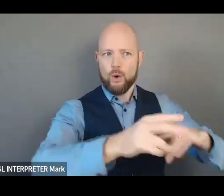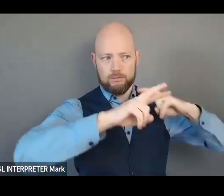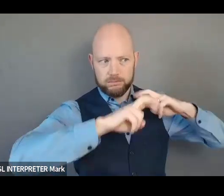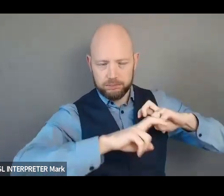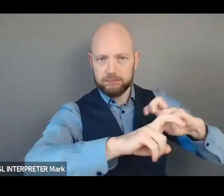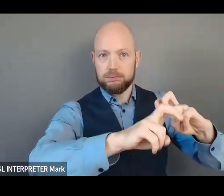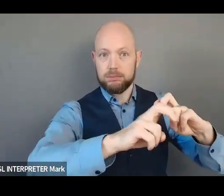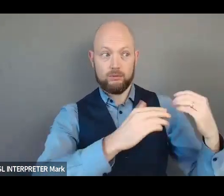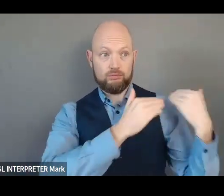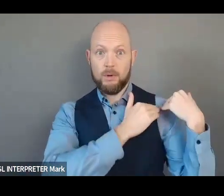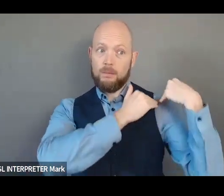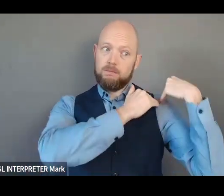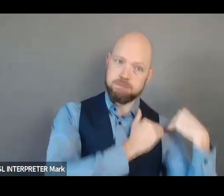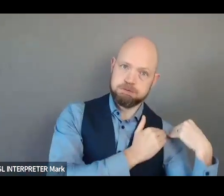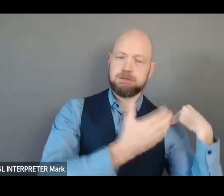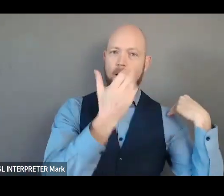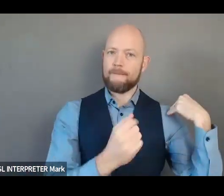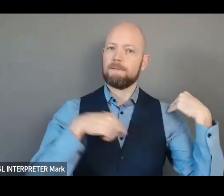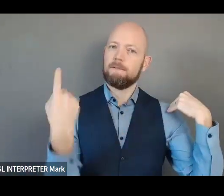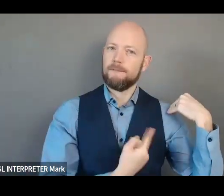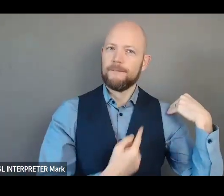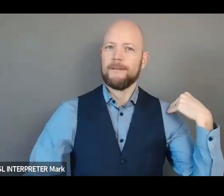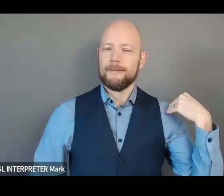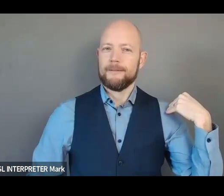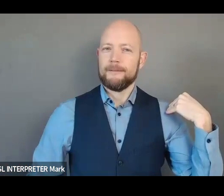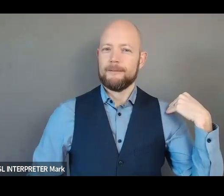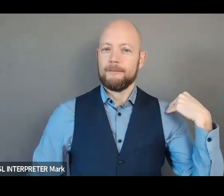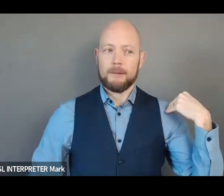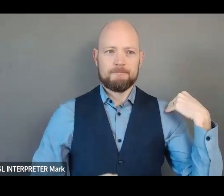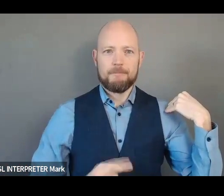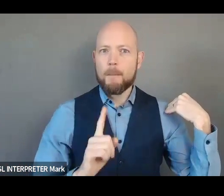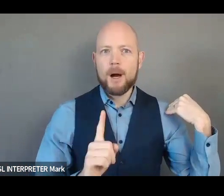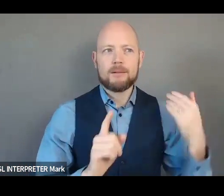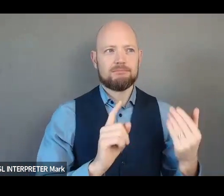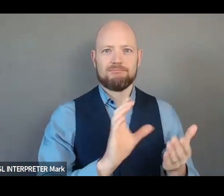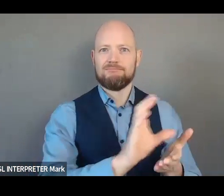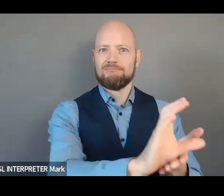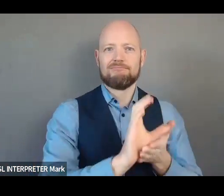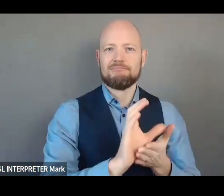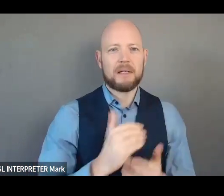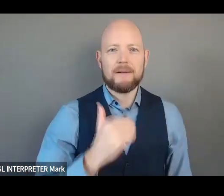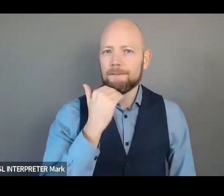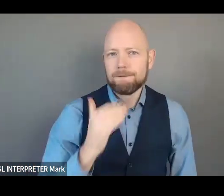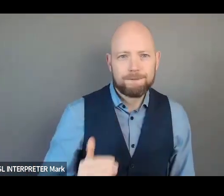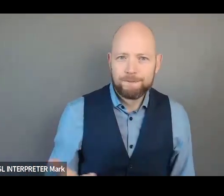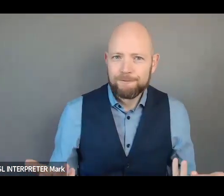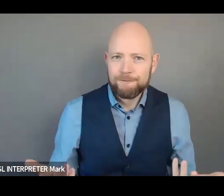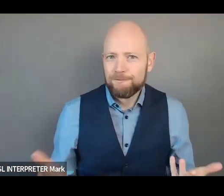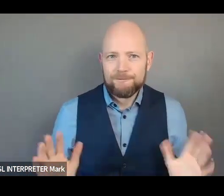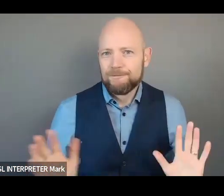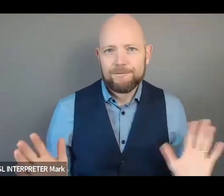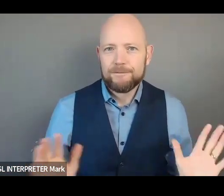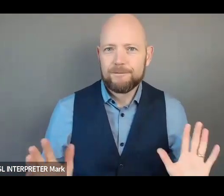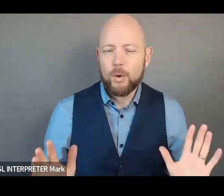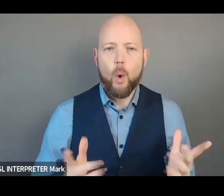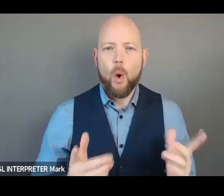huge responsibility, which is frankly under-resourced and misunderstood, but absolutely seen as the university's